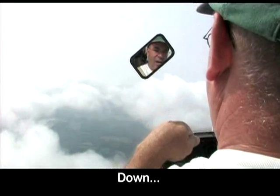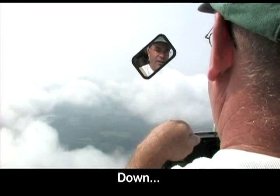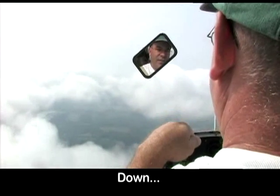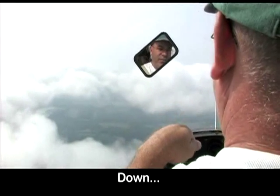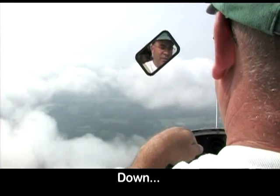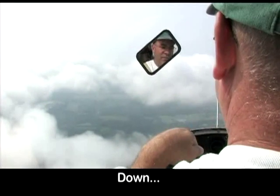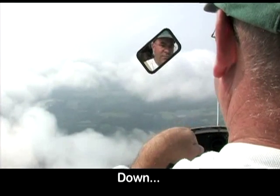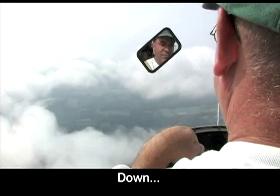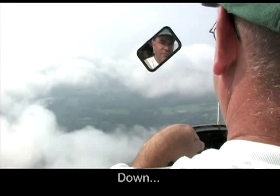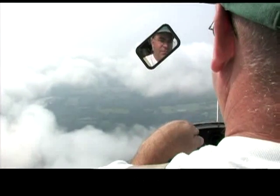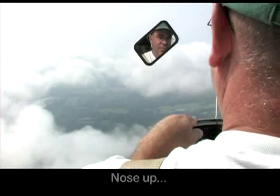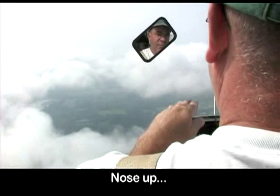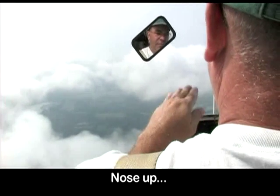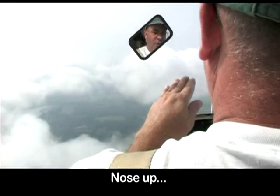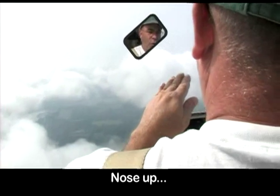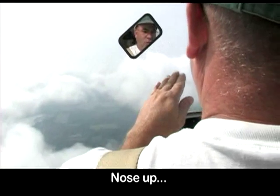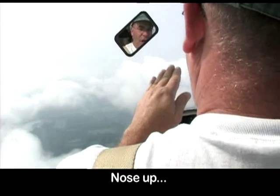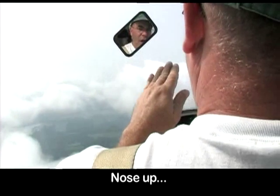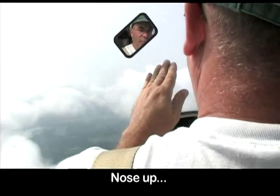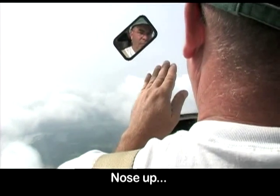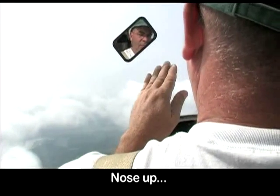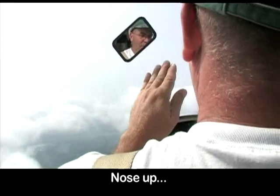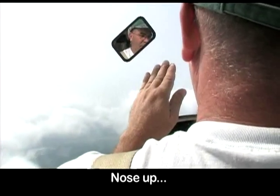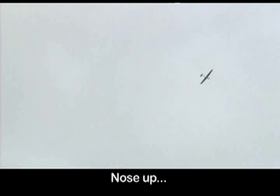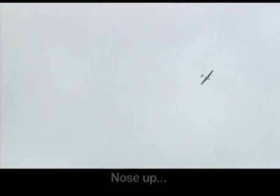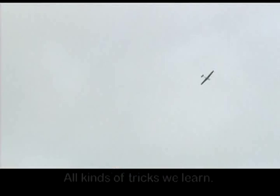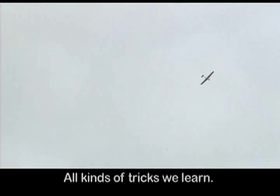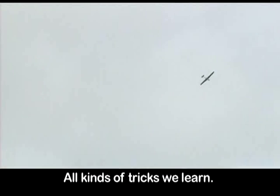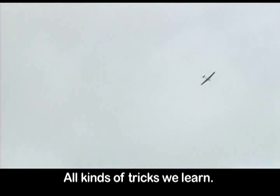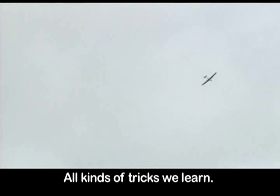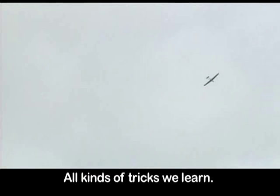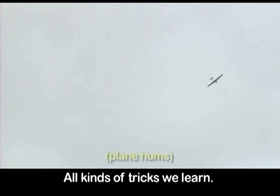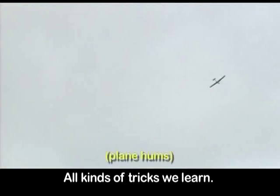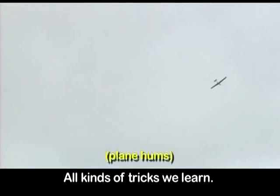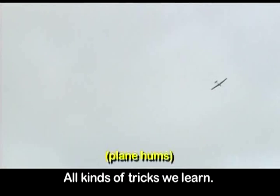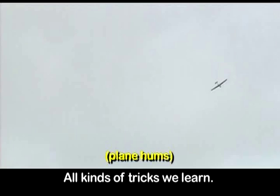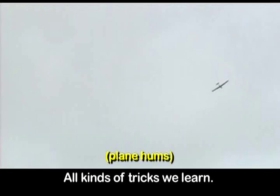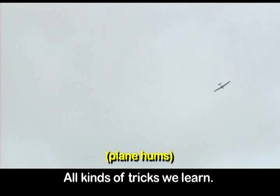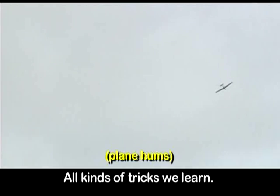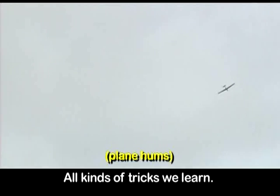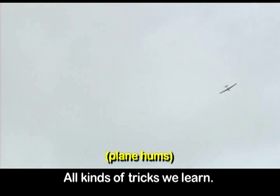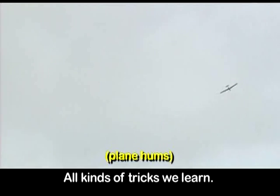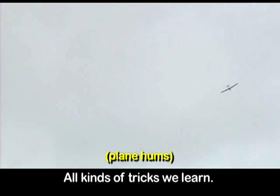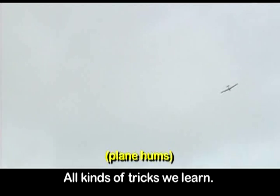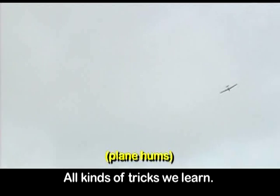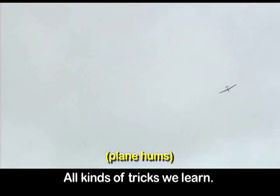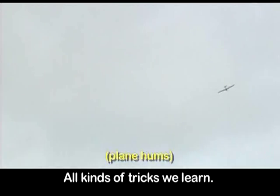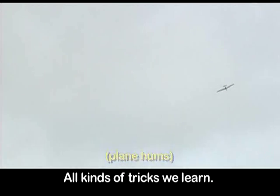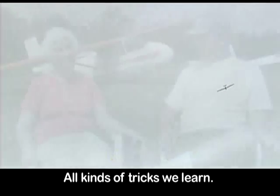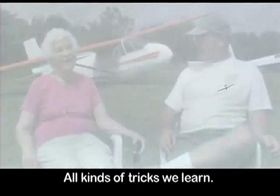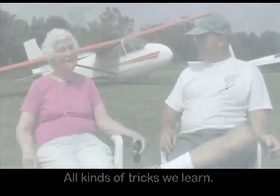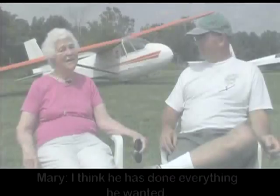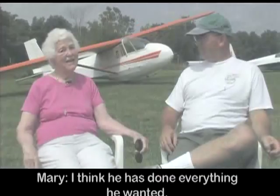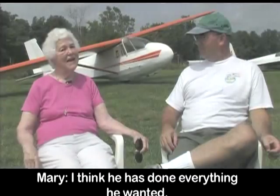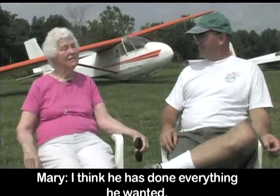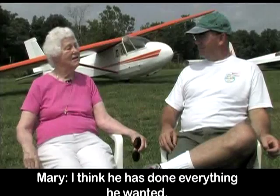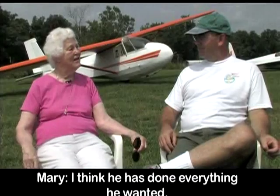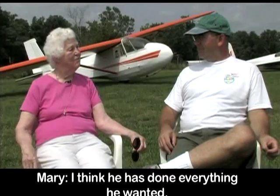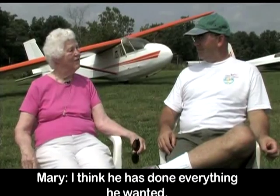Die, no stop, all kinds of black we learn. I think he has done everything